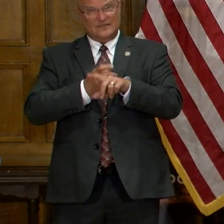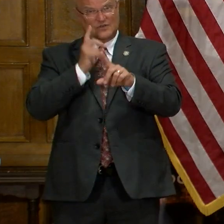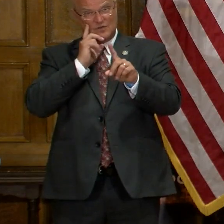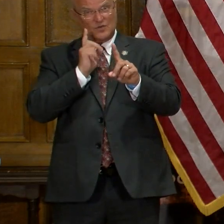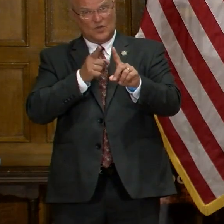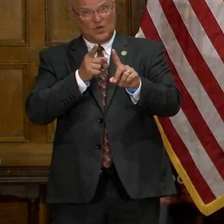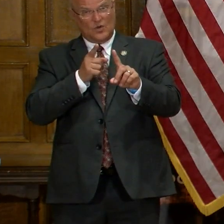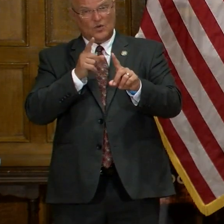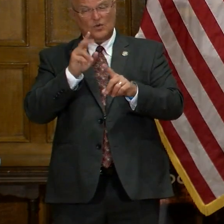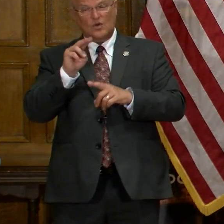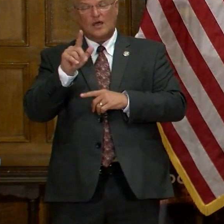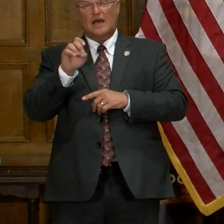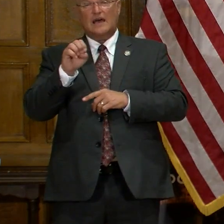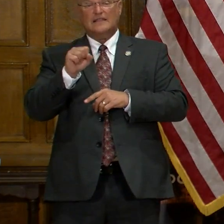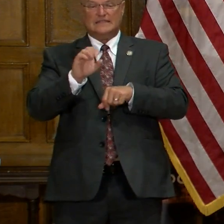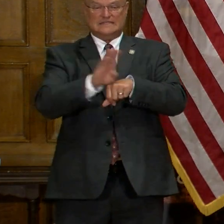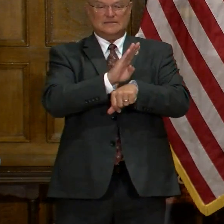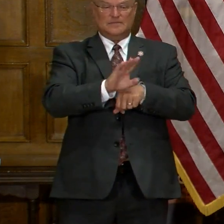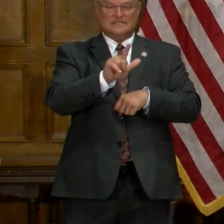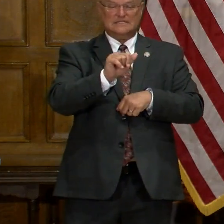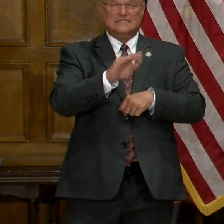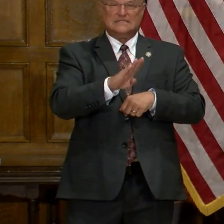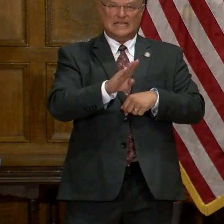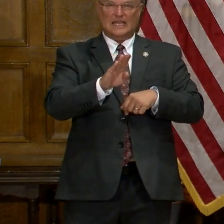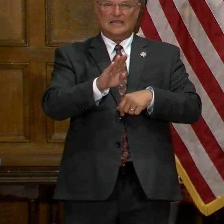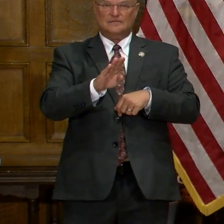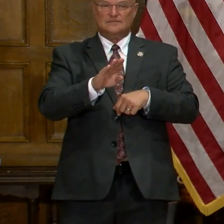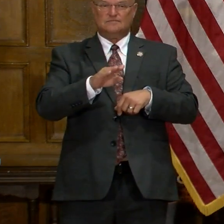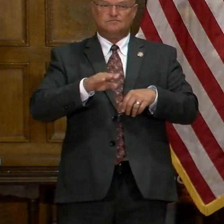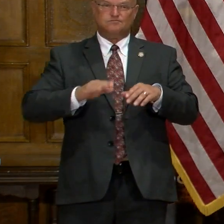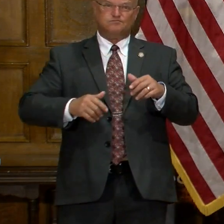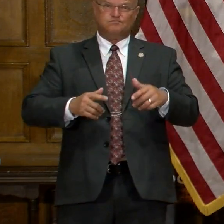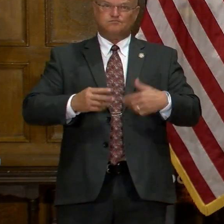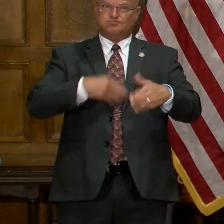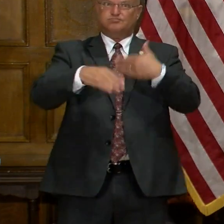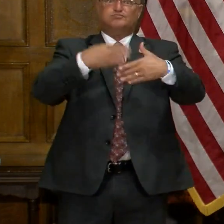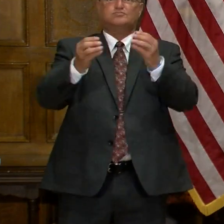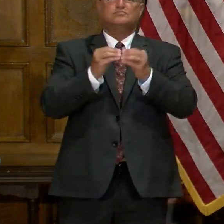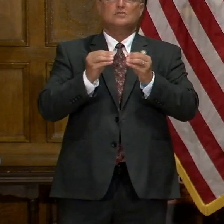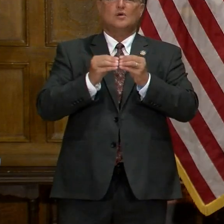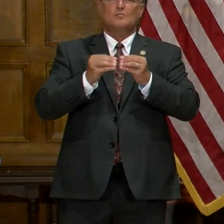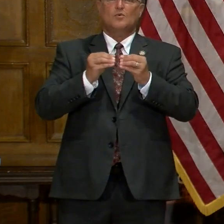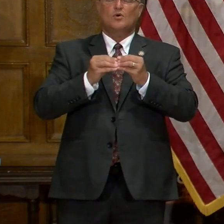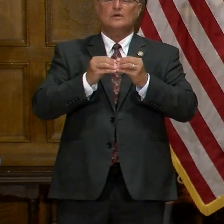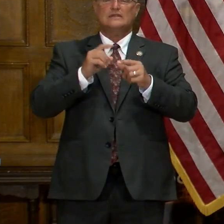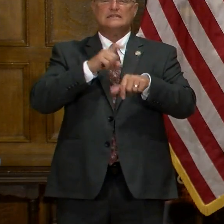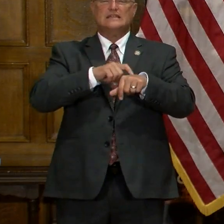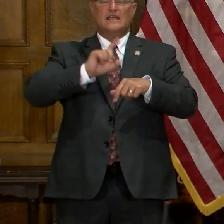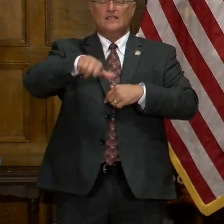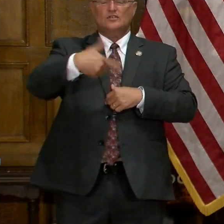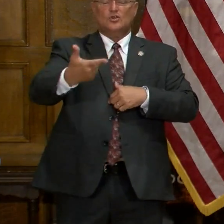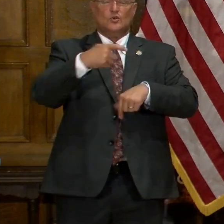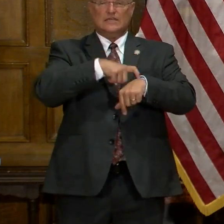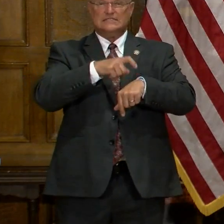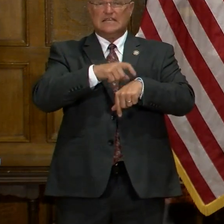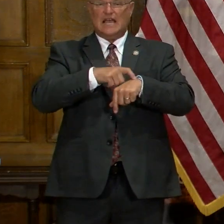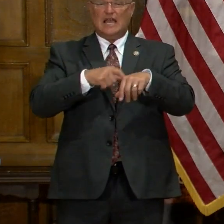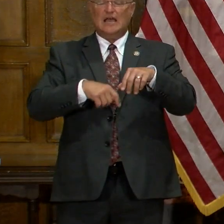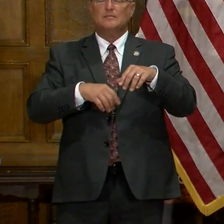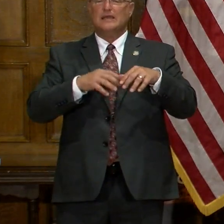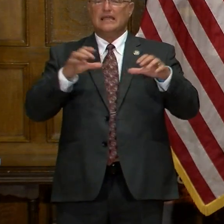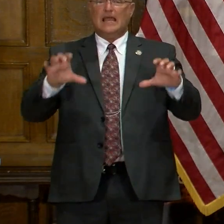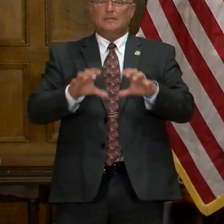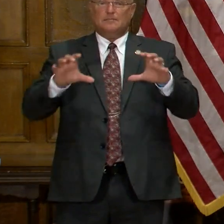to achieve unless the commercial labs kick it up to a higher level in terms of their turnaround time, in terms of their